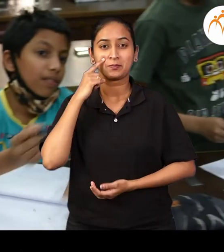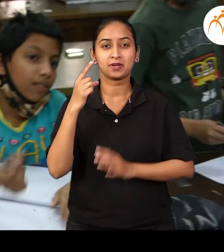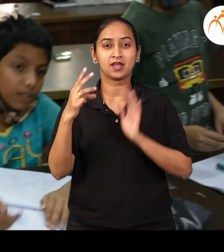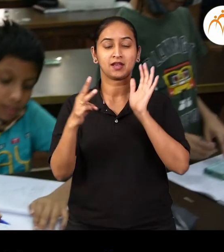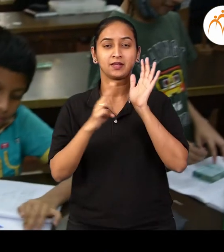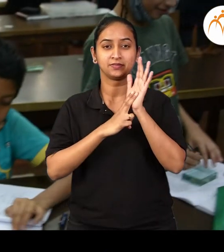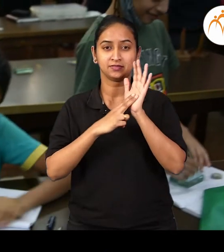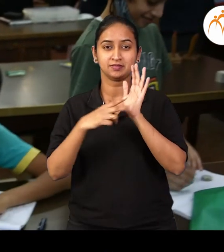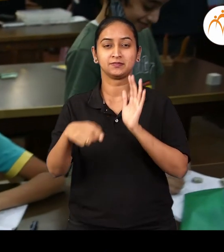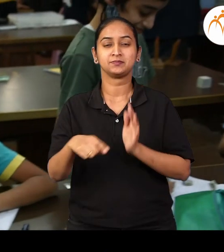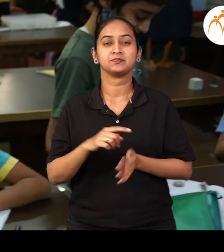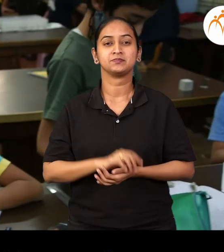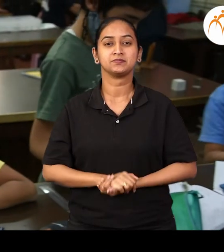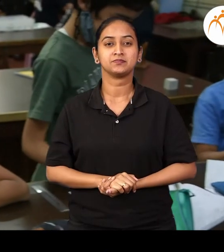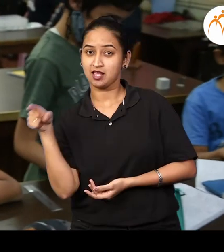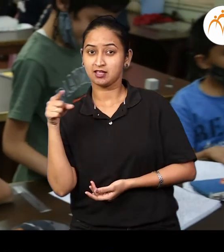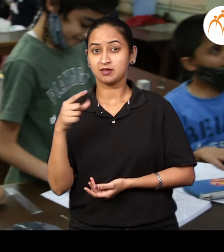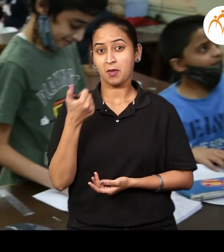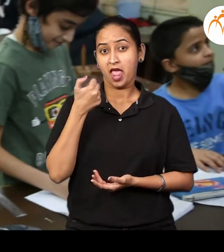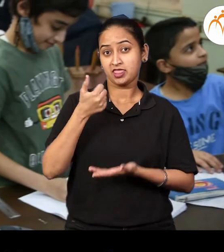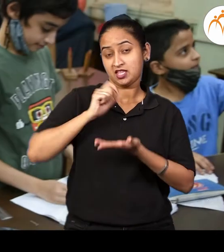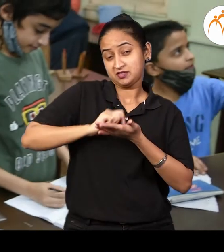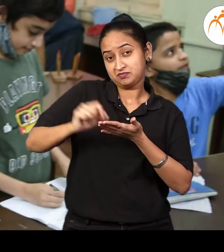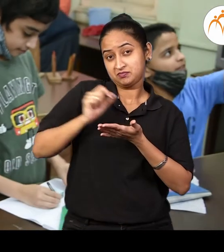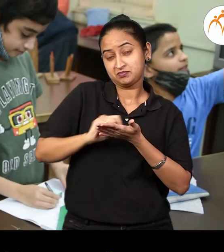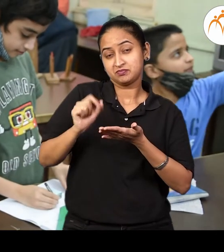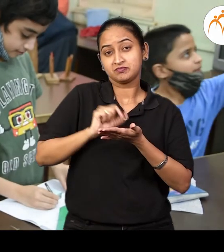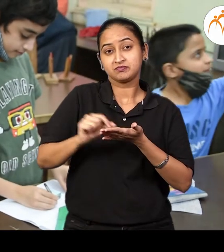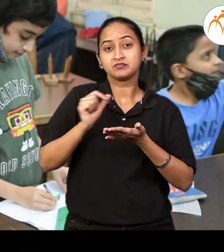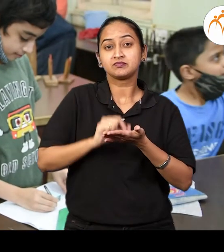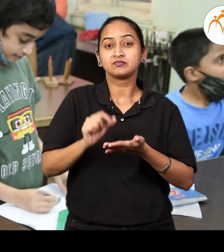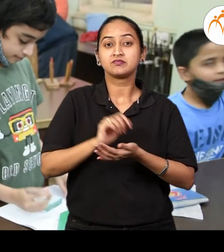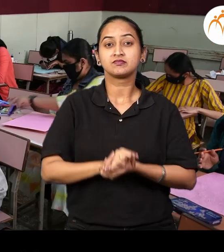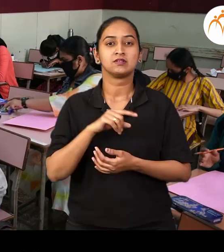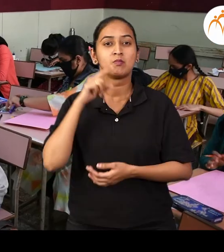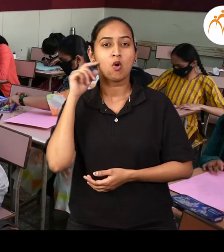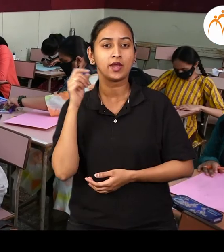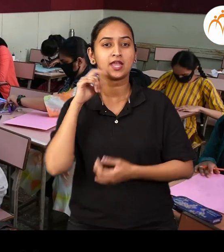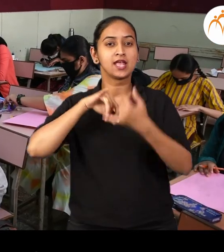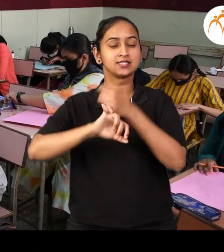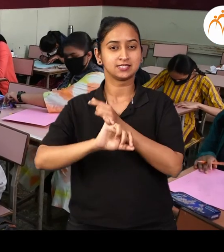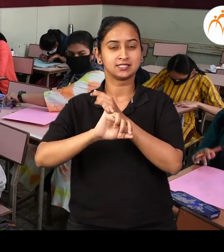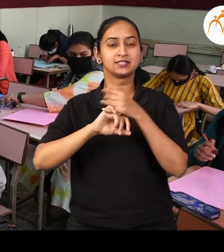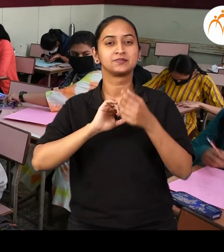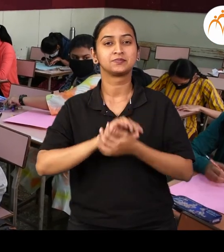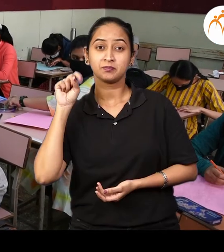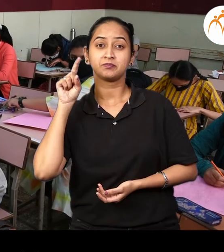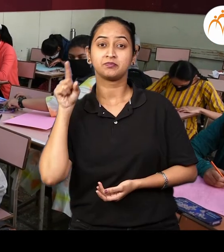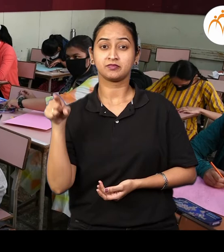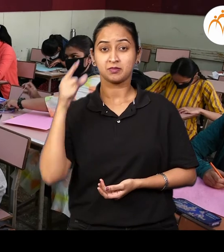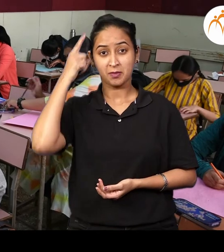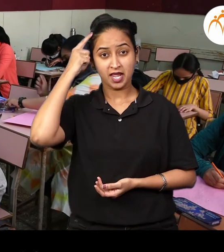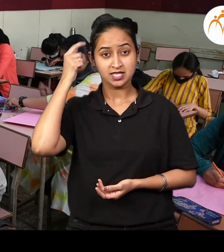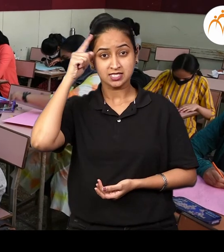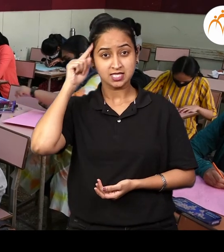Salim writes with a pencil. Sania writes with